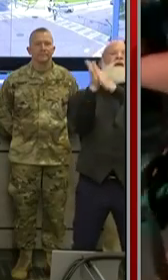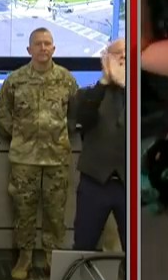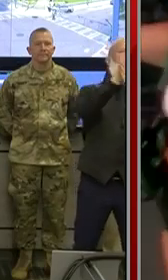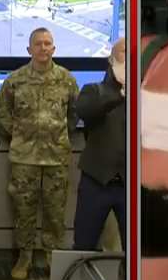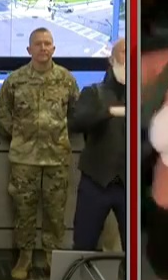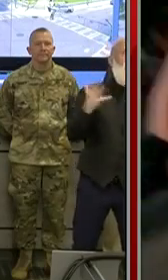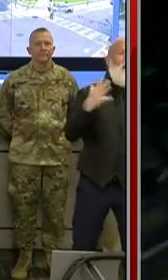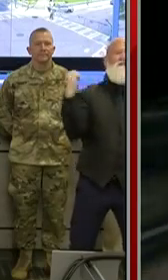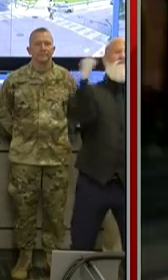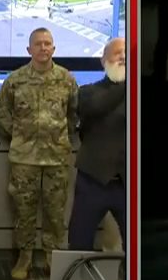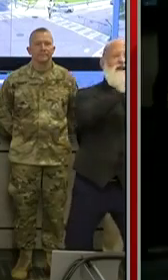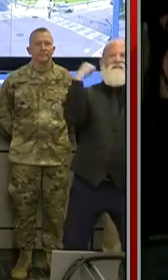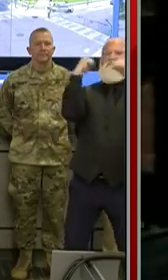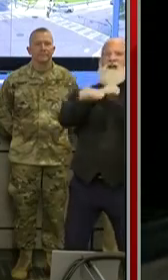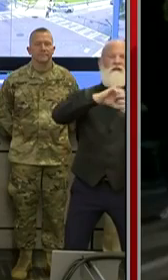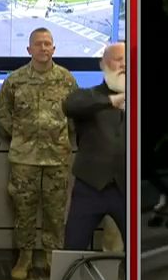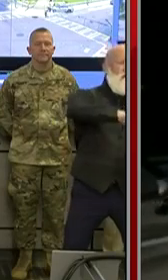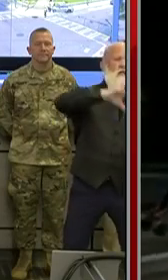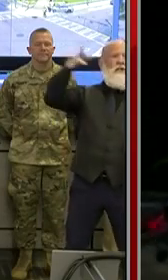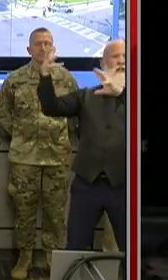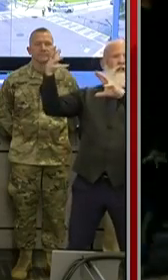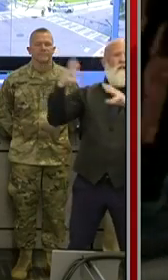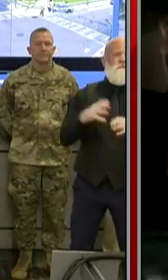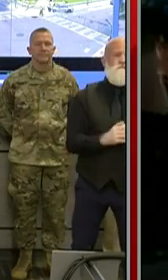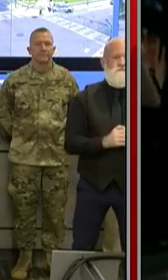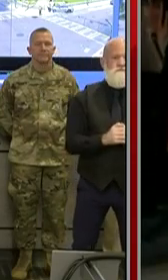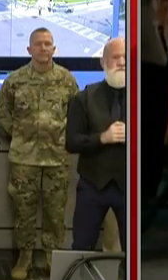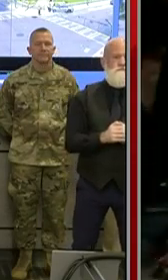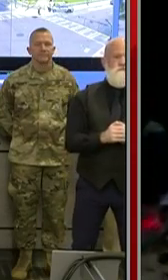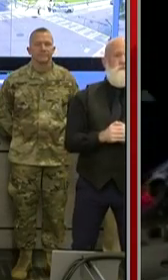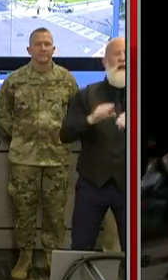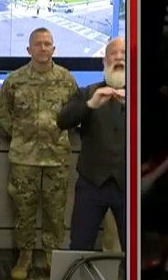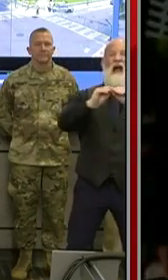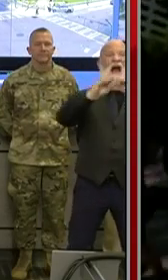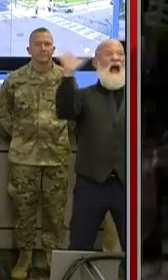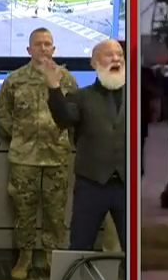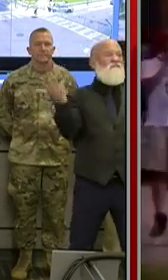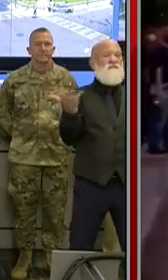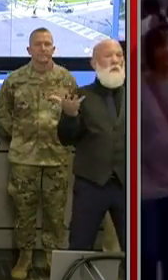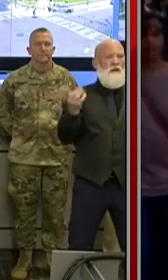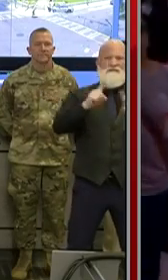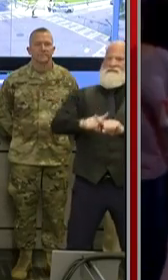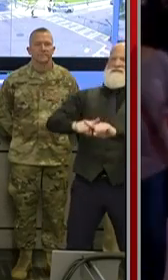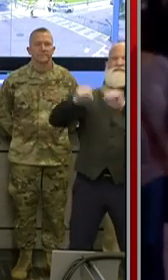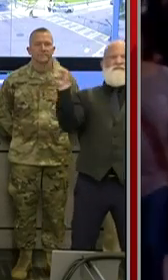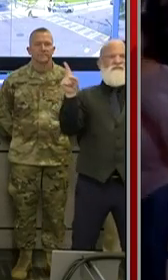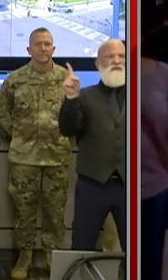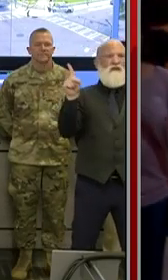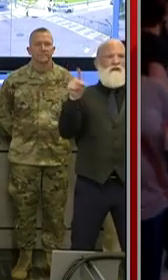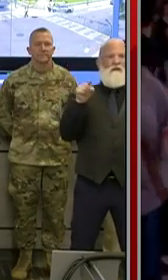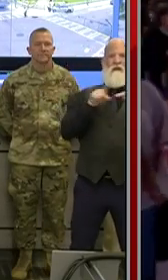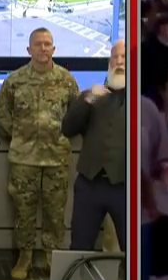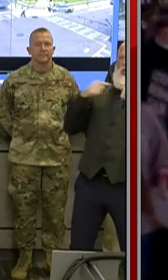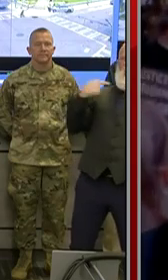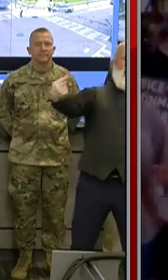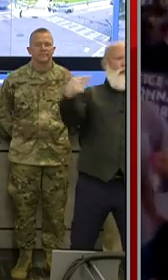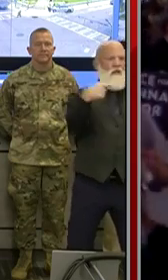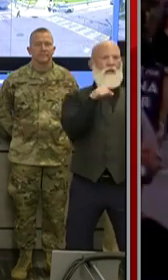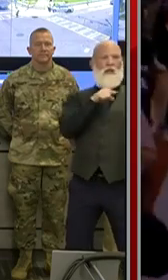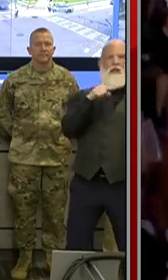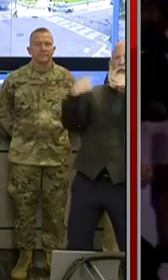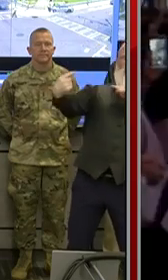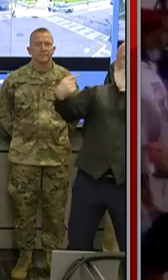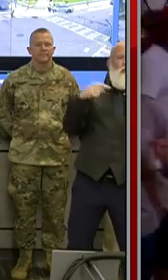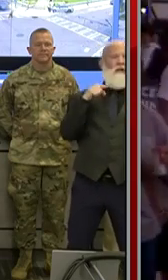was ultimately corrupted by some with a different agenda. And from the start, we have worked with Atlanta Mayor Keisha